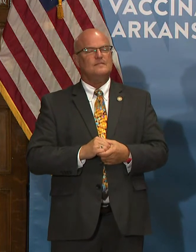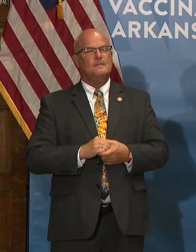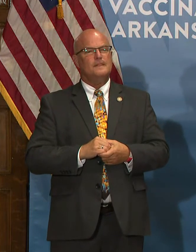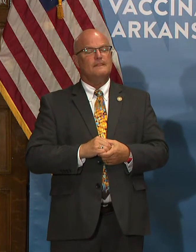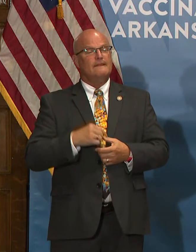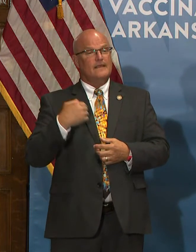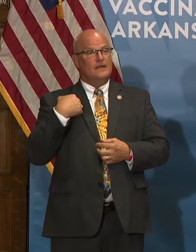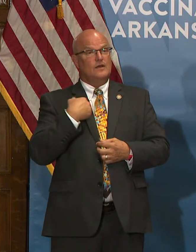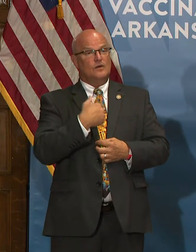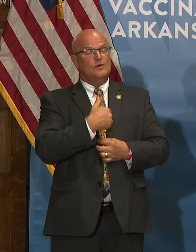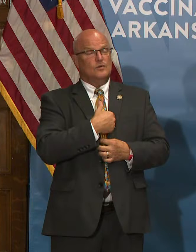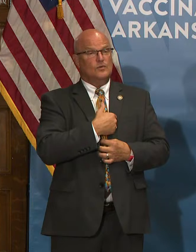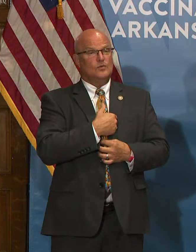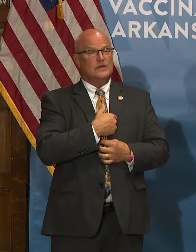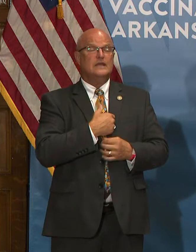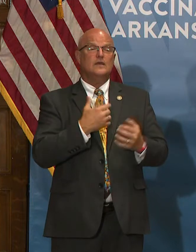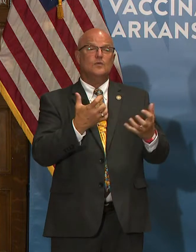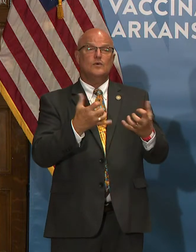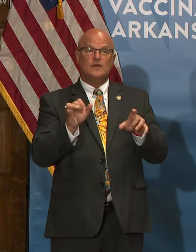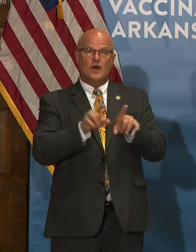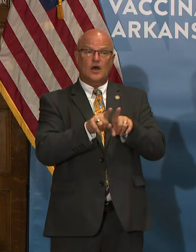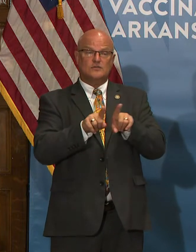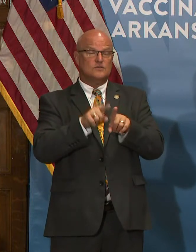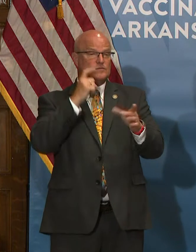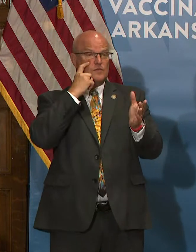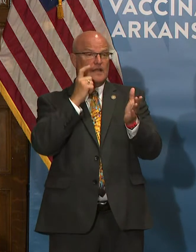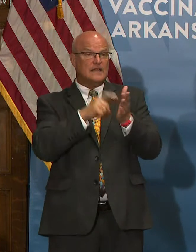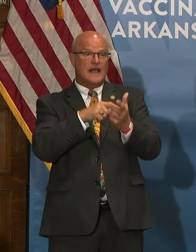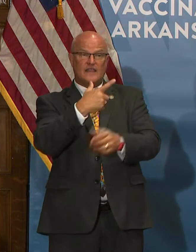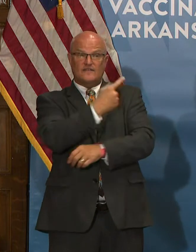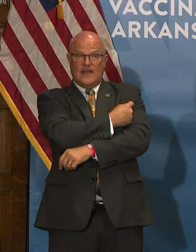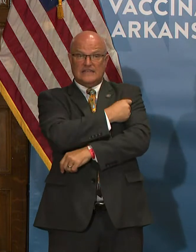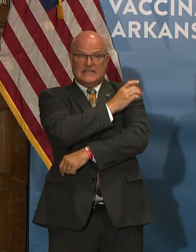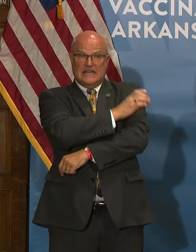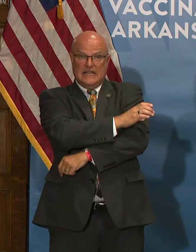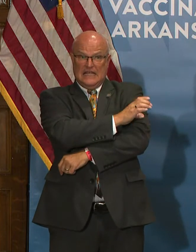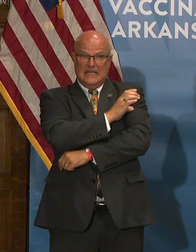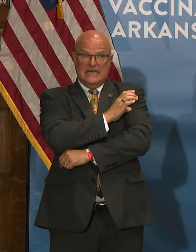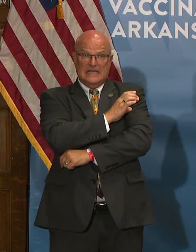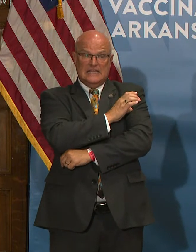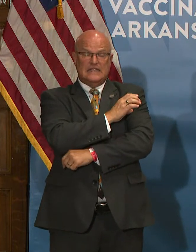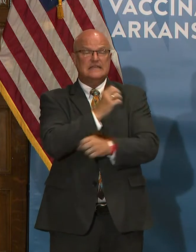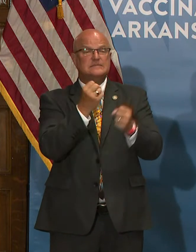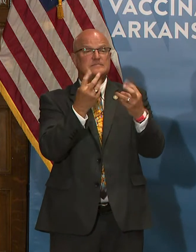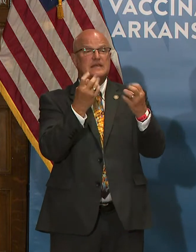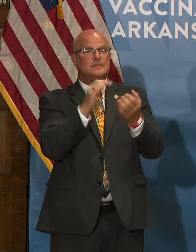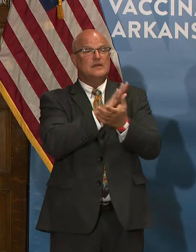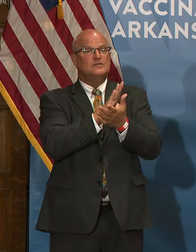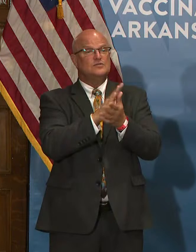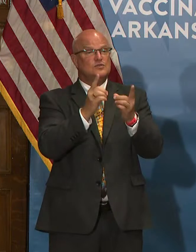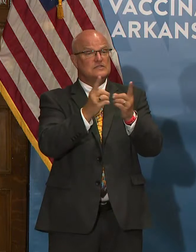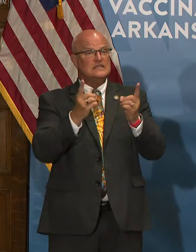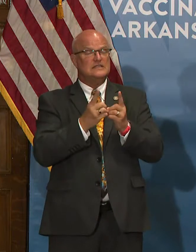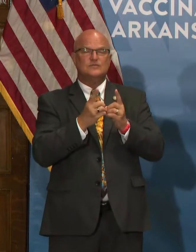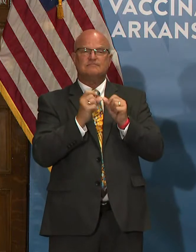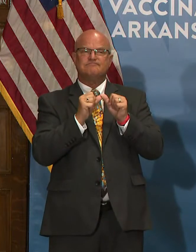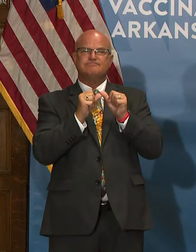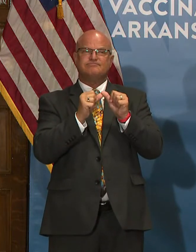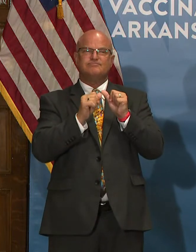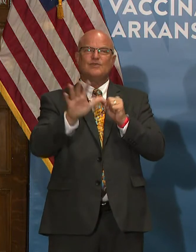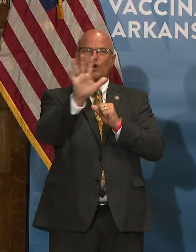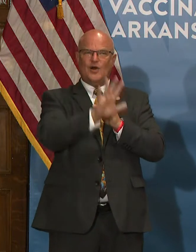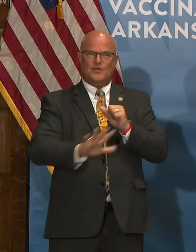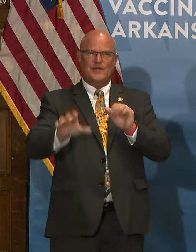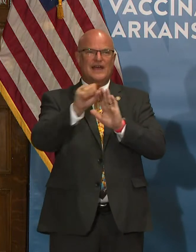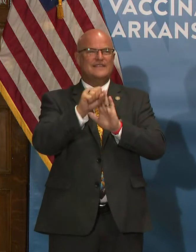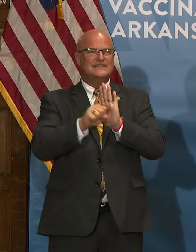We do want to also recognize that the vaccination clinics in many school districts are continuing across the state.